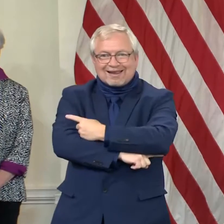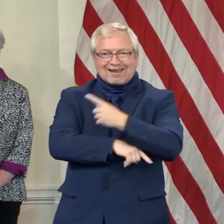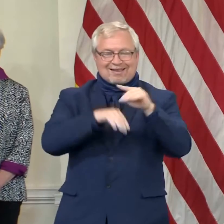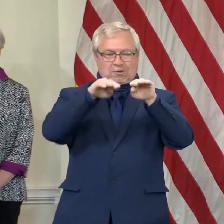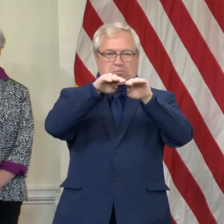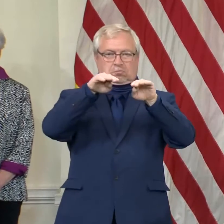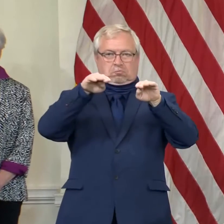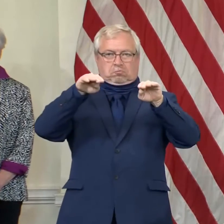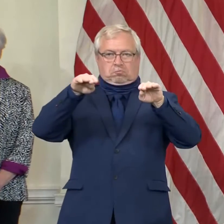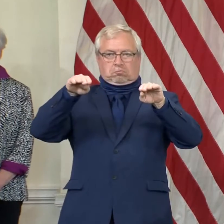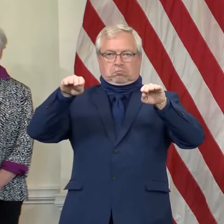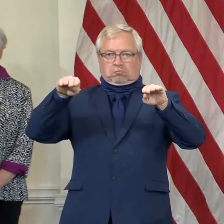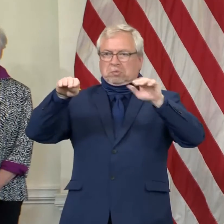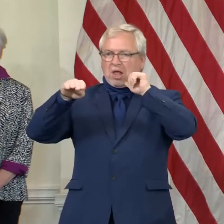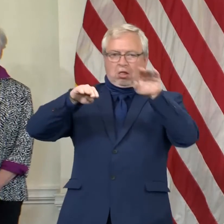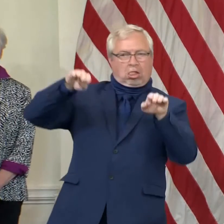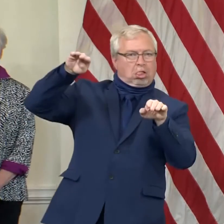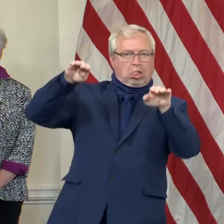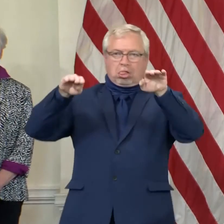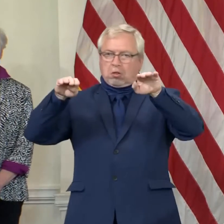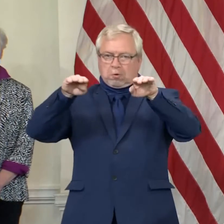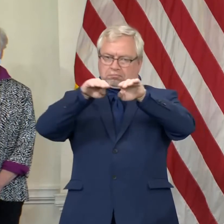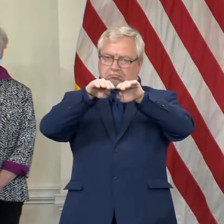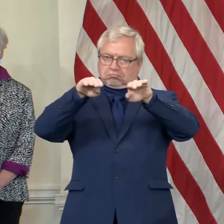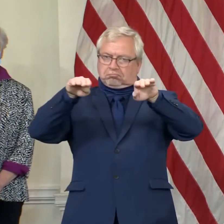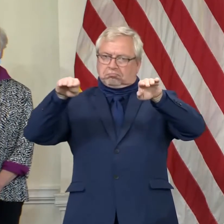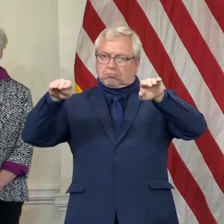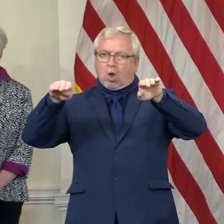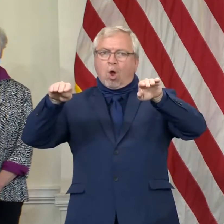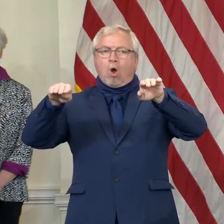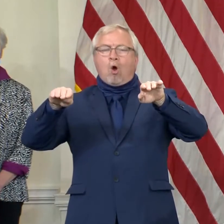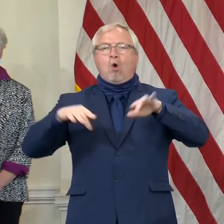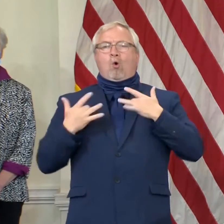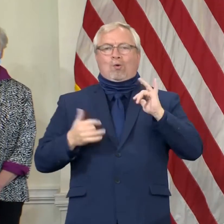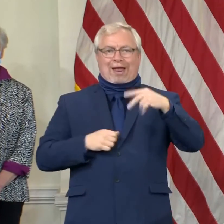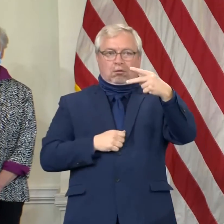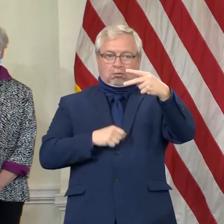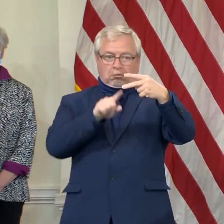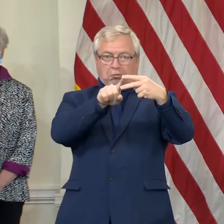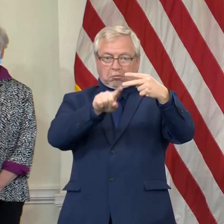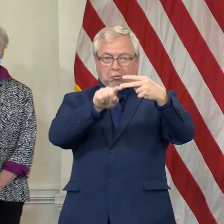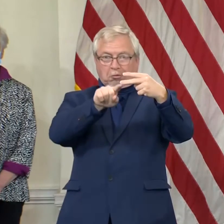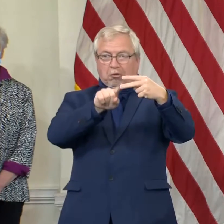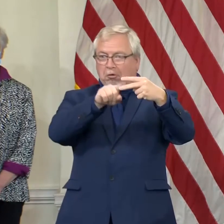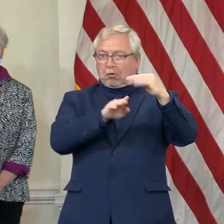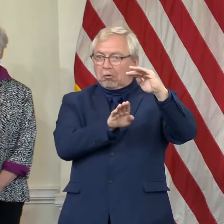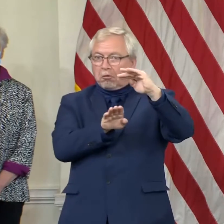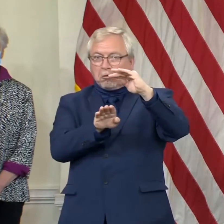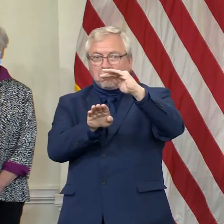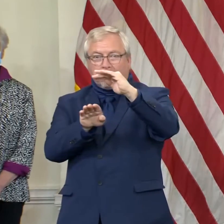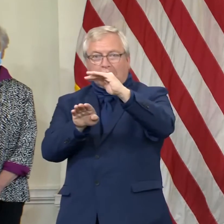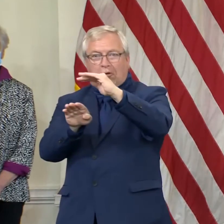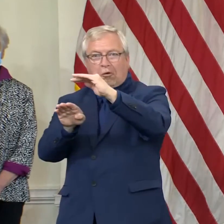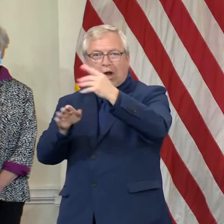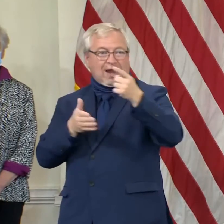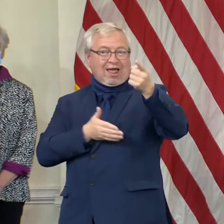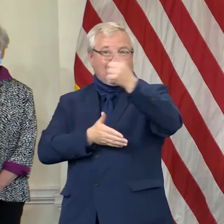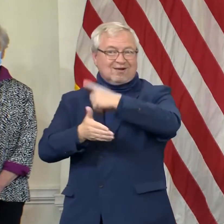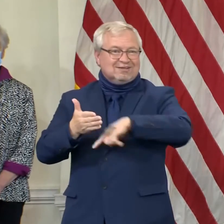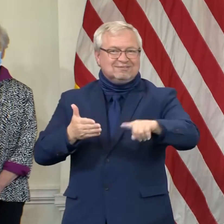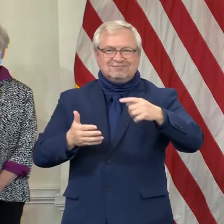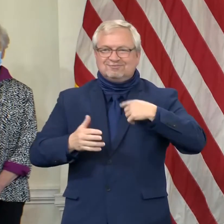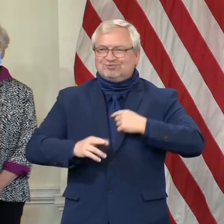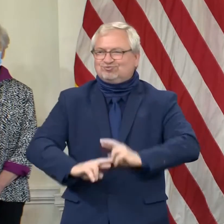these trends continue into next week, we will be ready to lift the